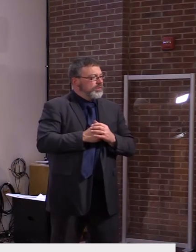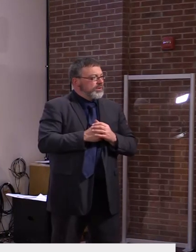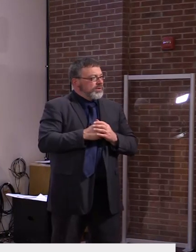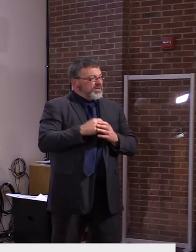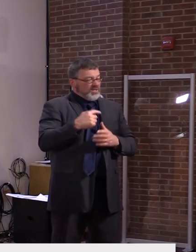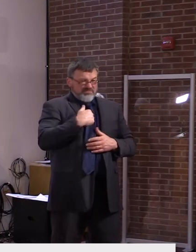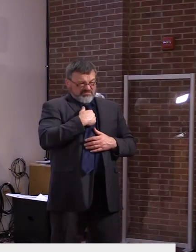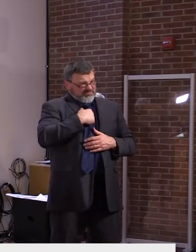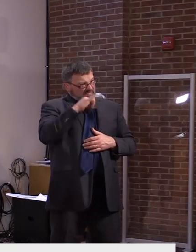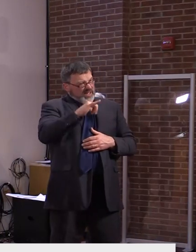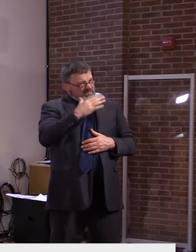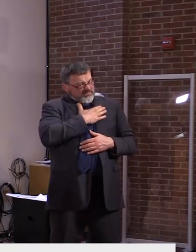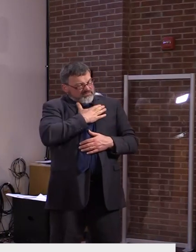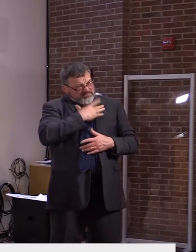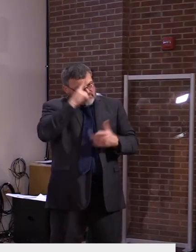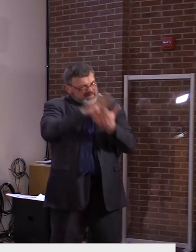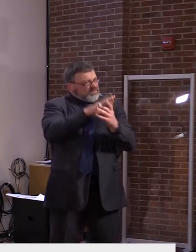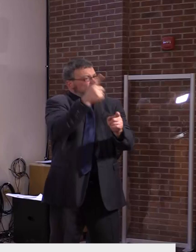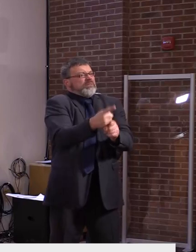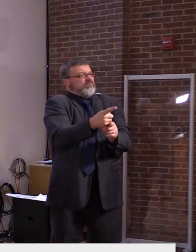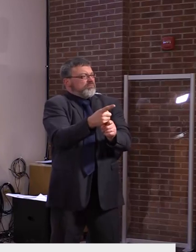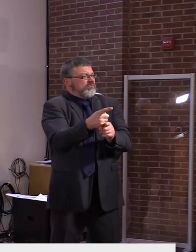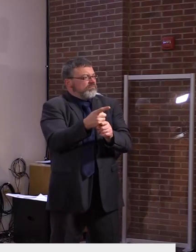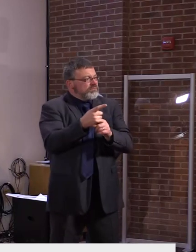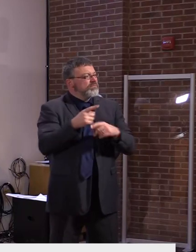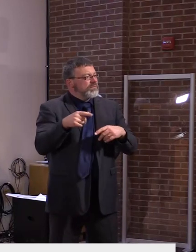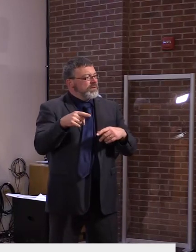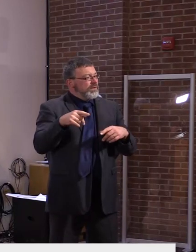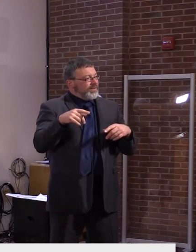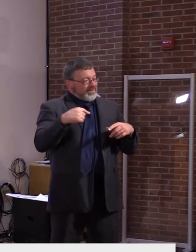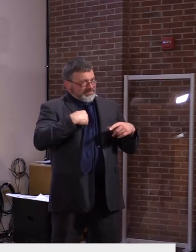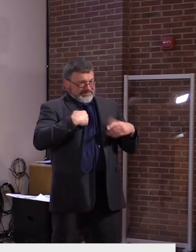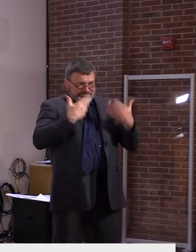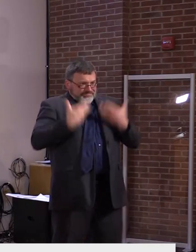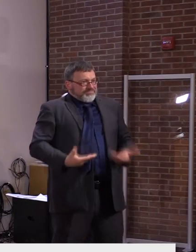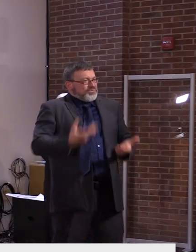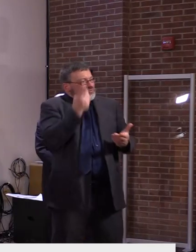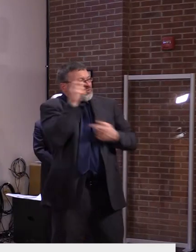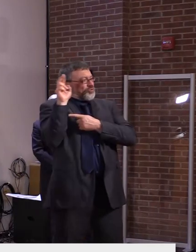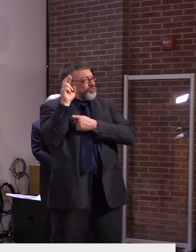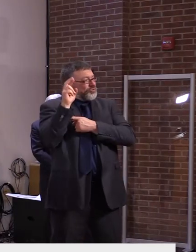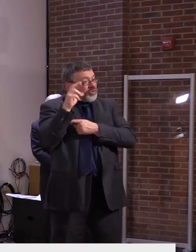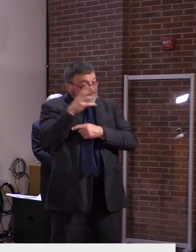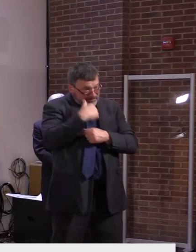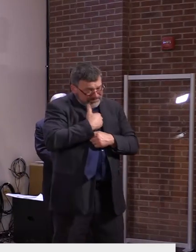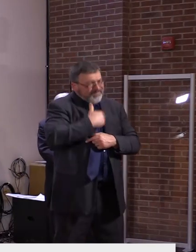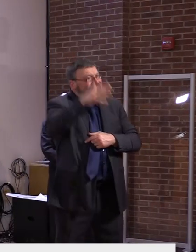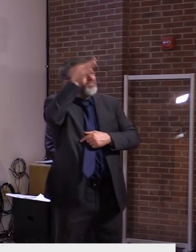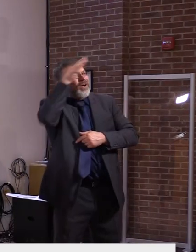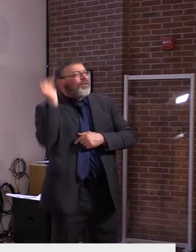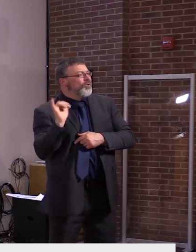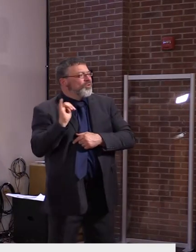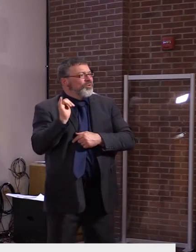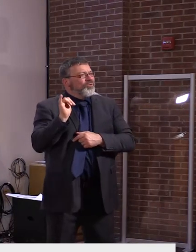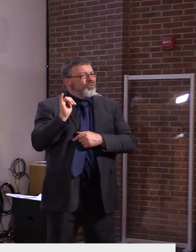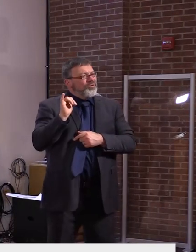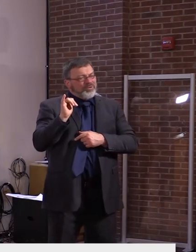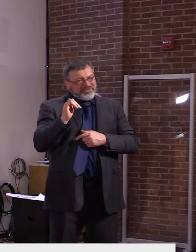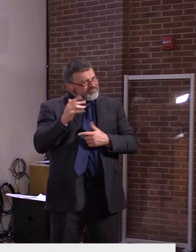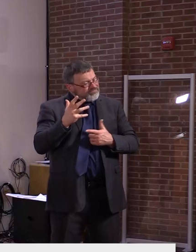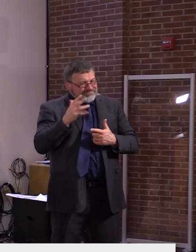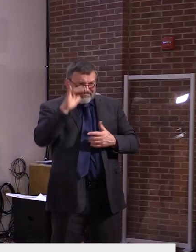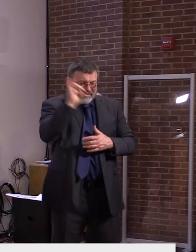date, and I say this as a doctor, but also as a parent and grandparent, I recognize this is a